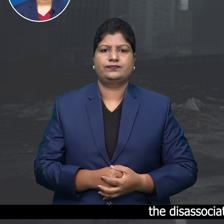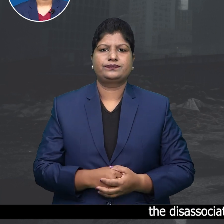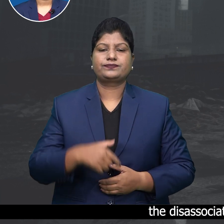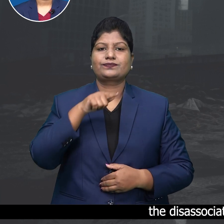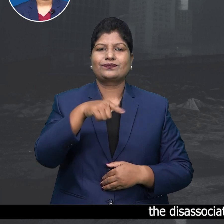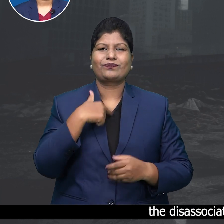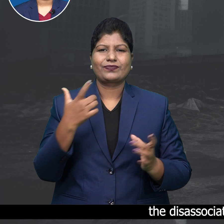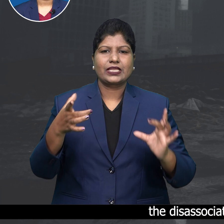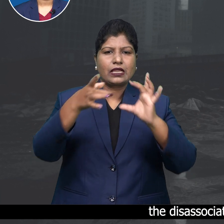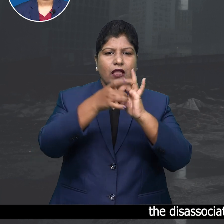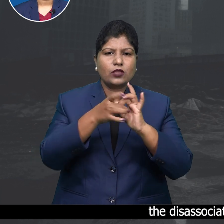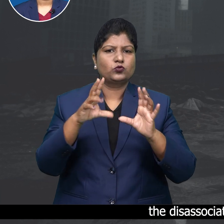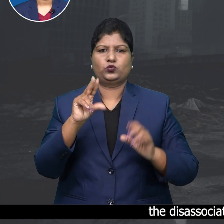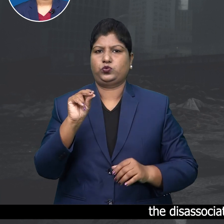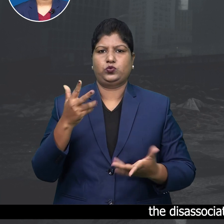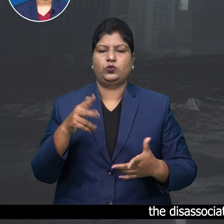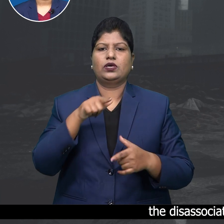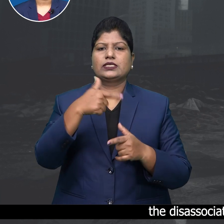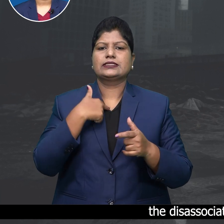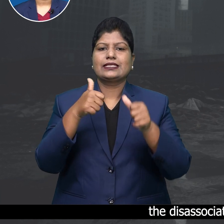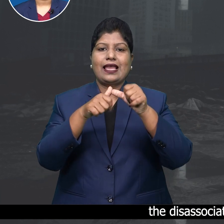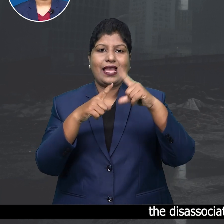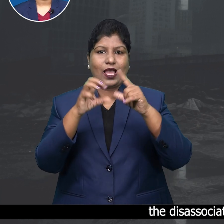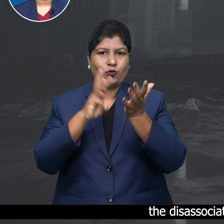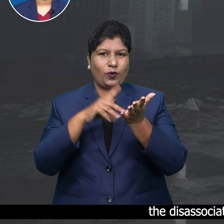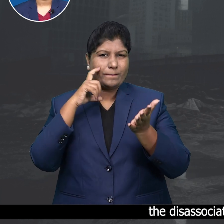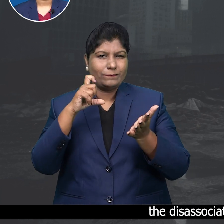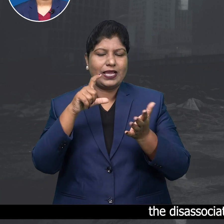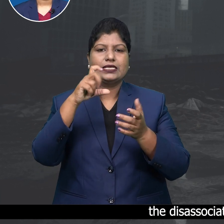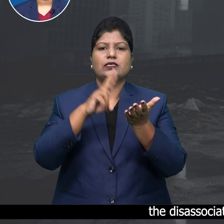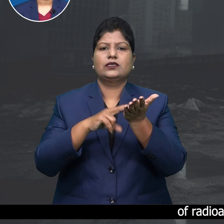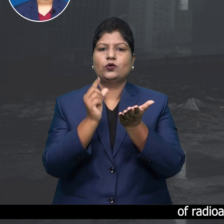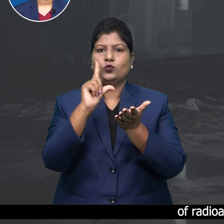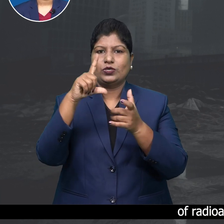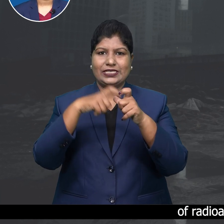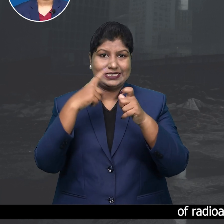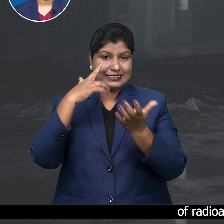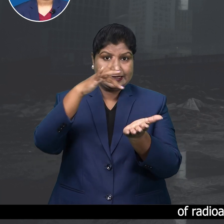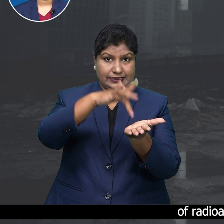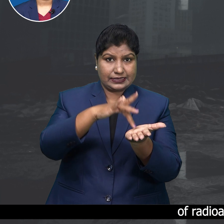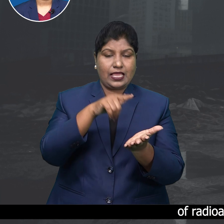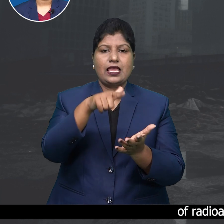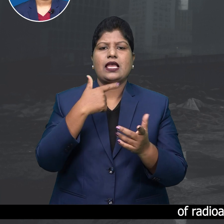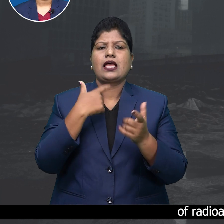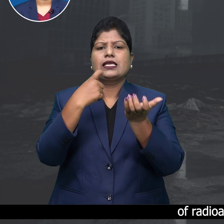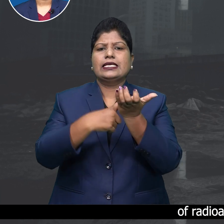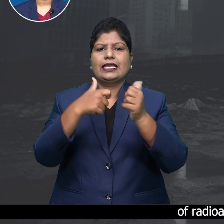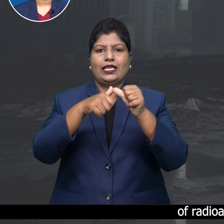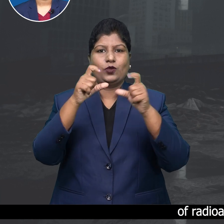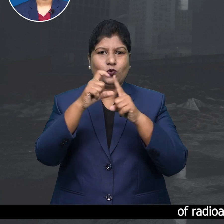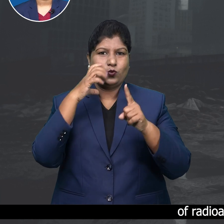the dissociation of atomic nuclei of radioactive